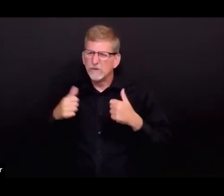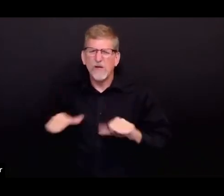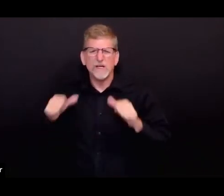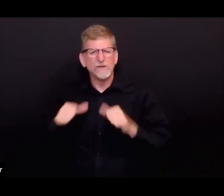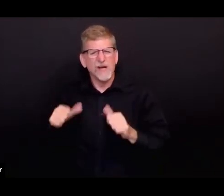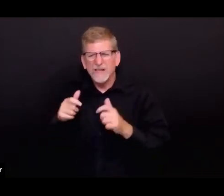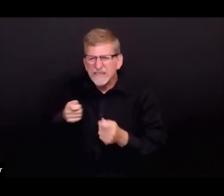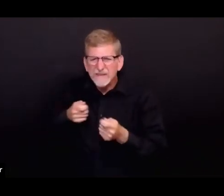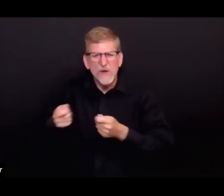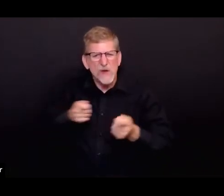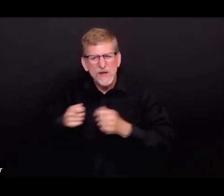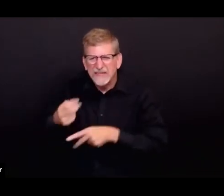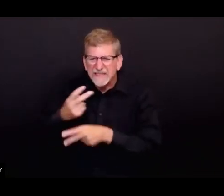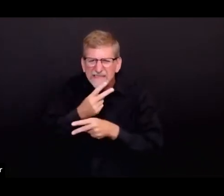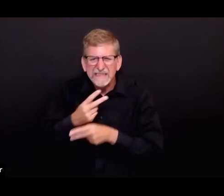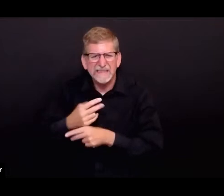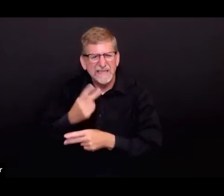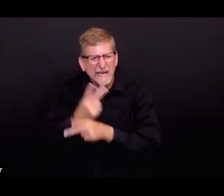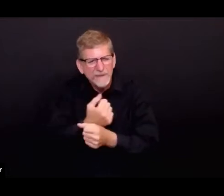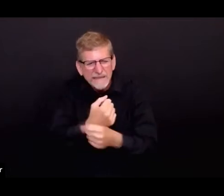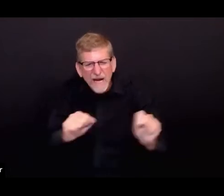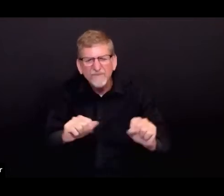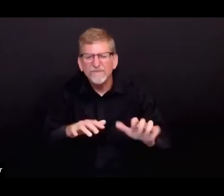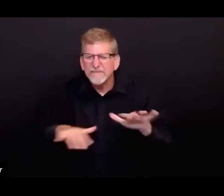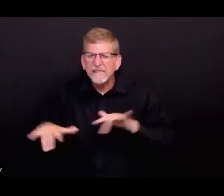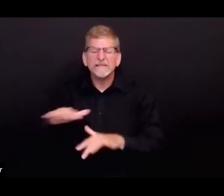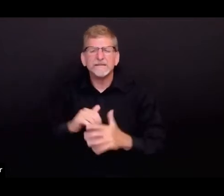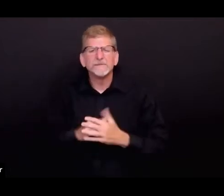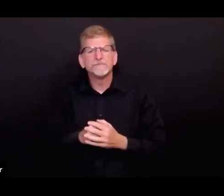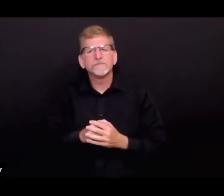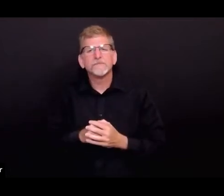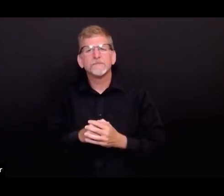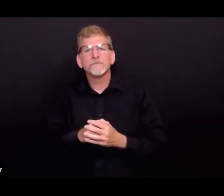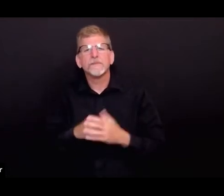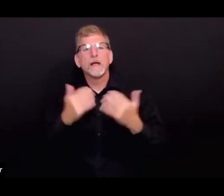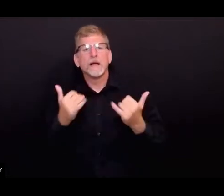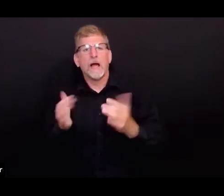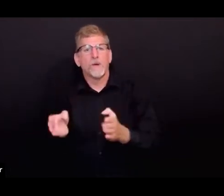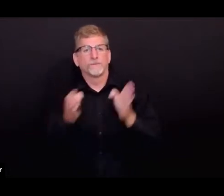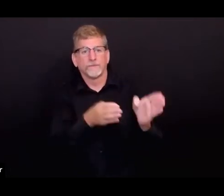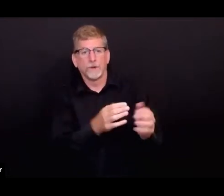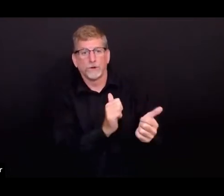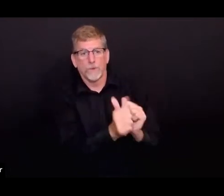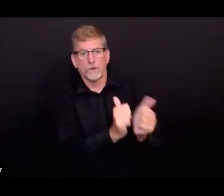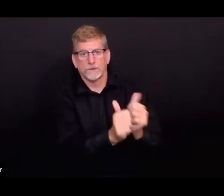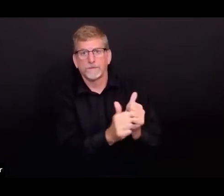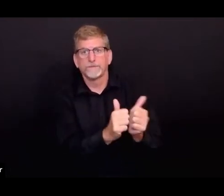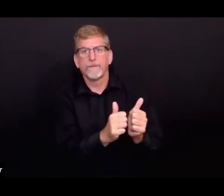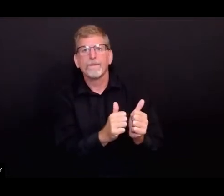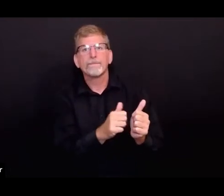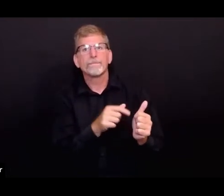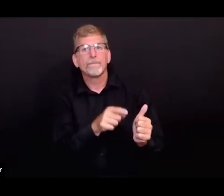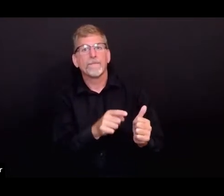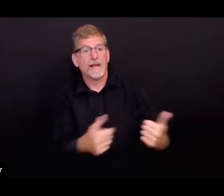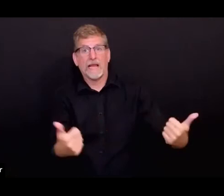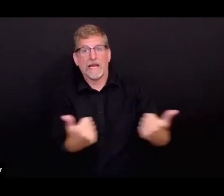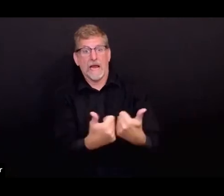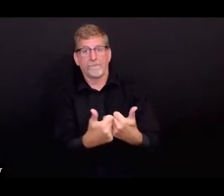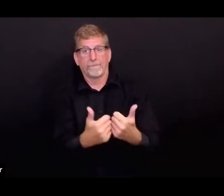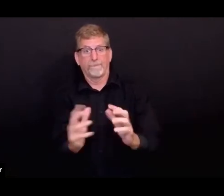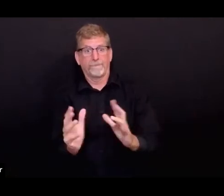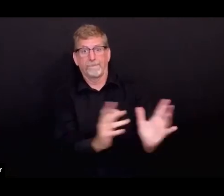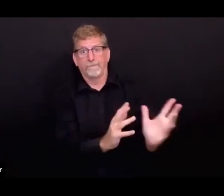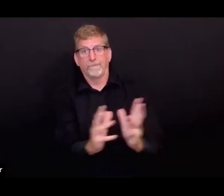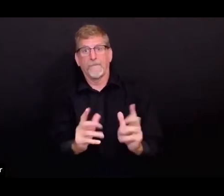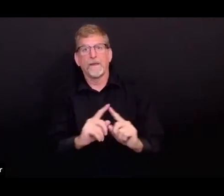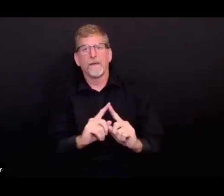their settings. Athletics, it's the sports, the games themselves, but it's also all the other ancillary activities that go